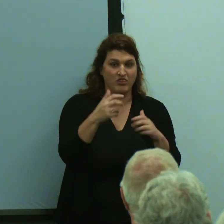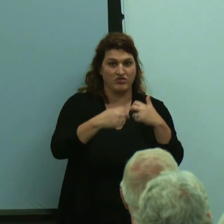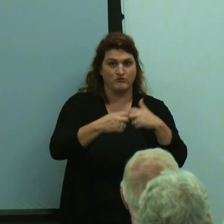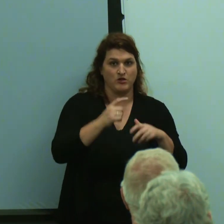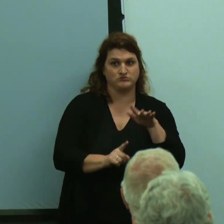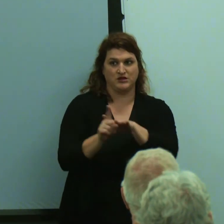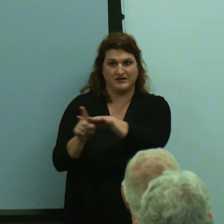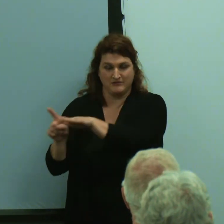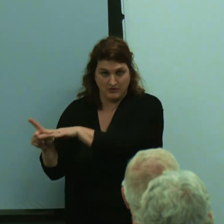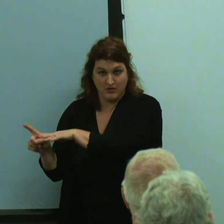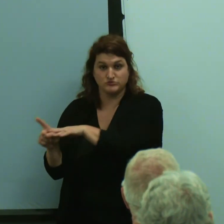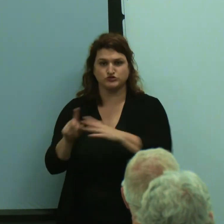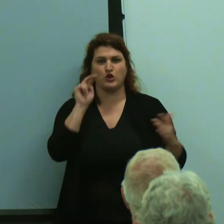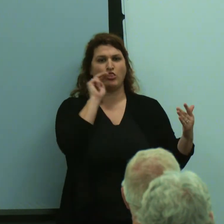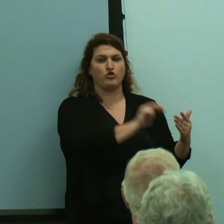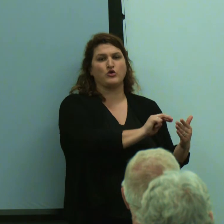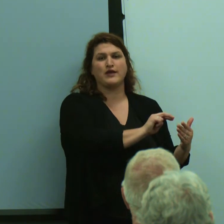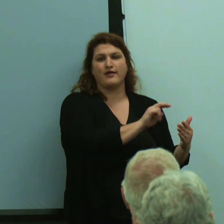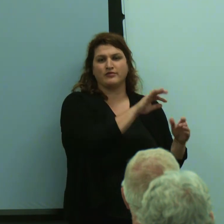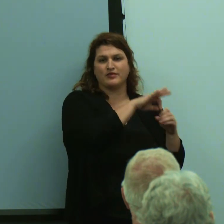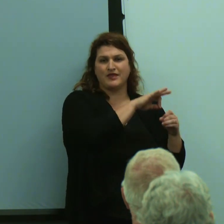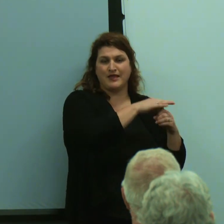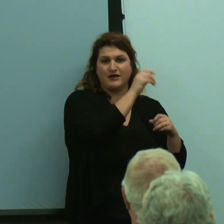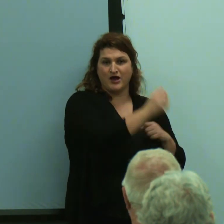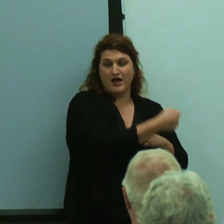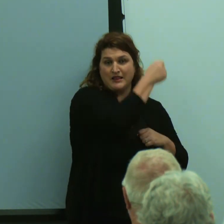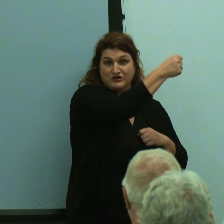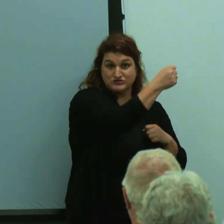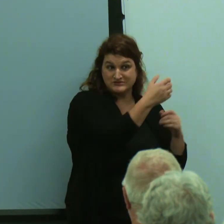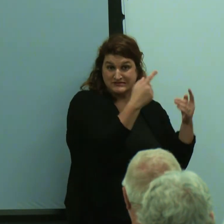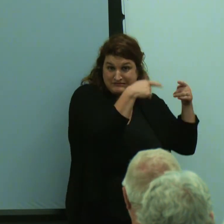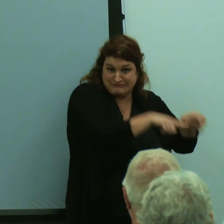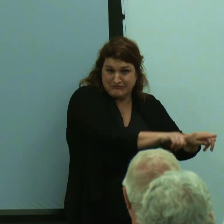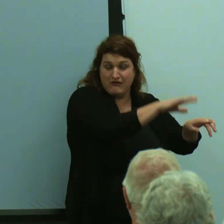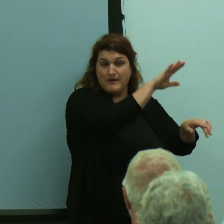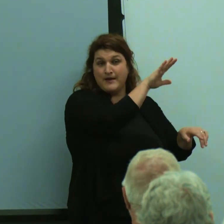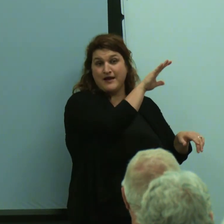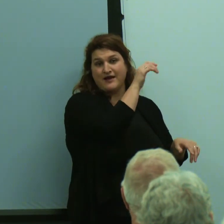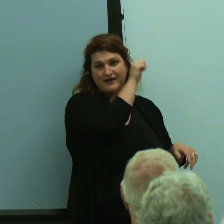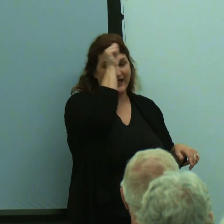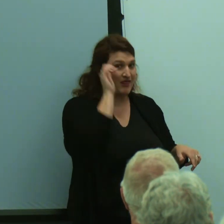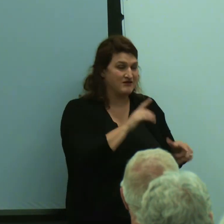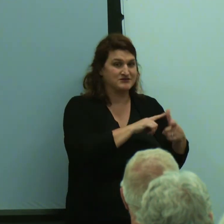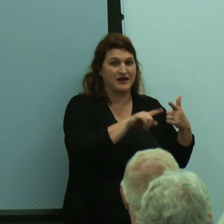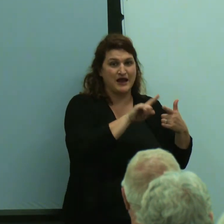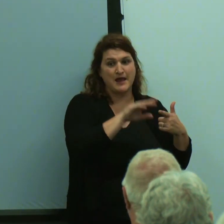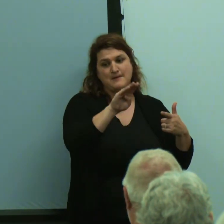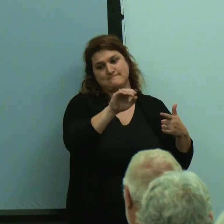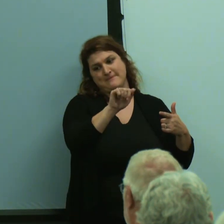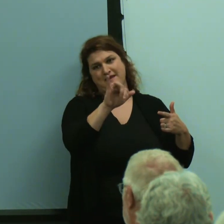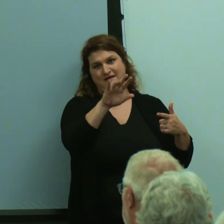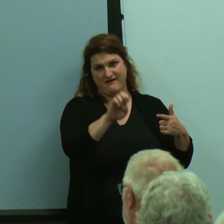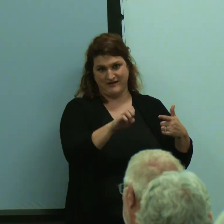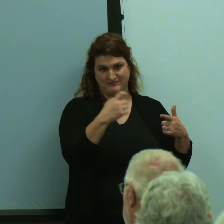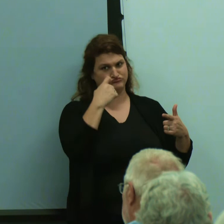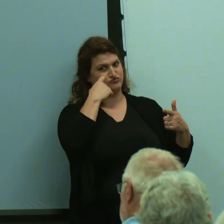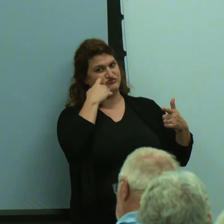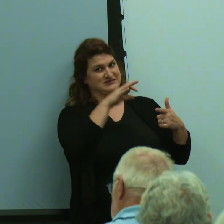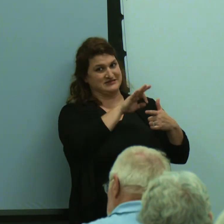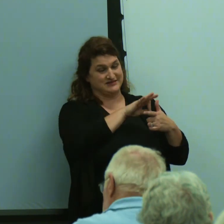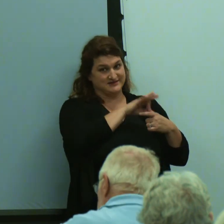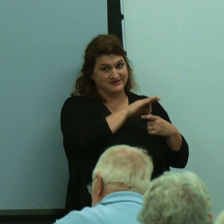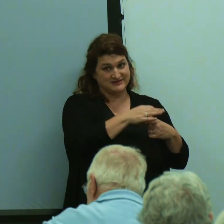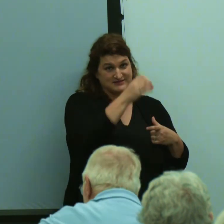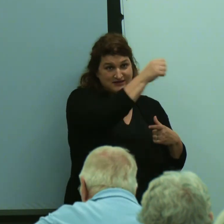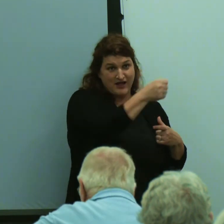Maine this last cycle, and that will give you some idea about ranked choice voting. So the League of Women Voters continues to